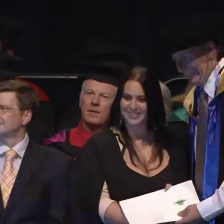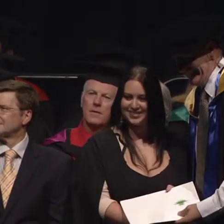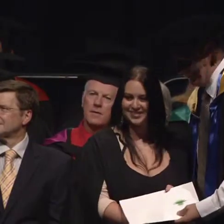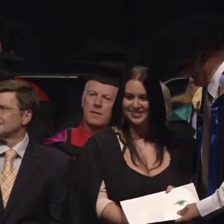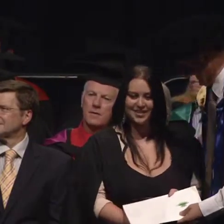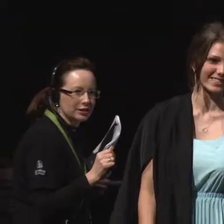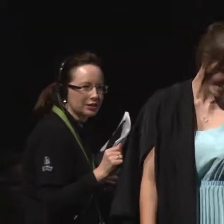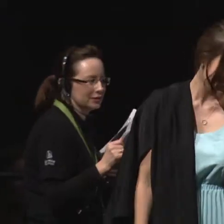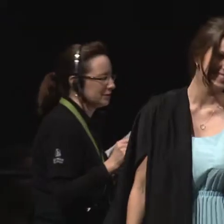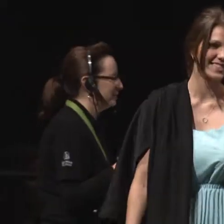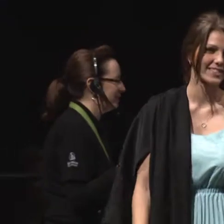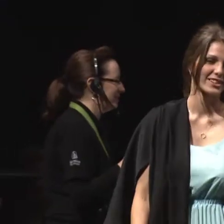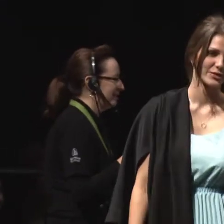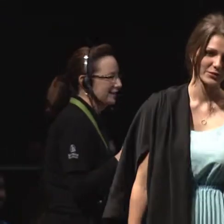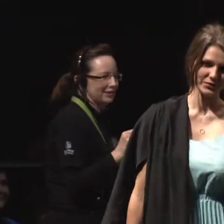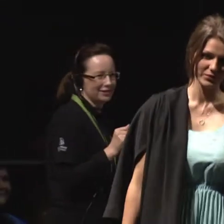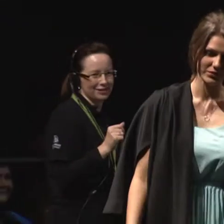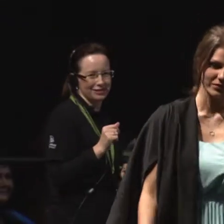Lara Pickford.